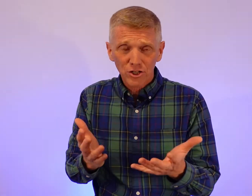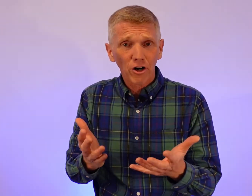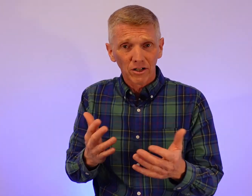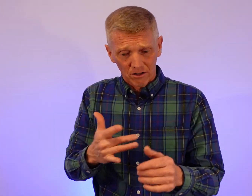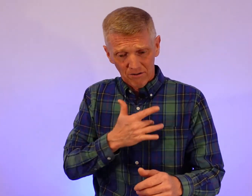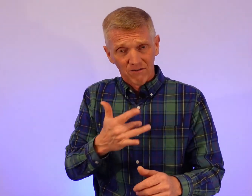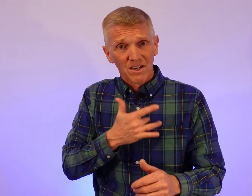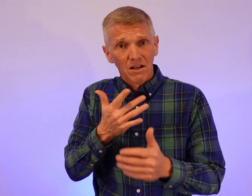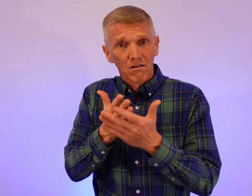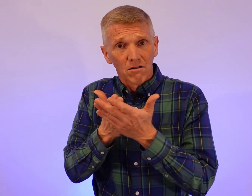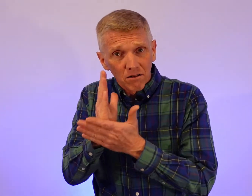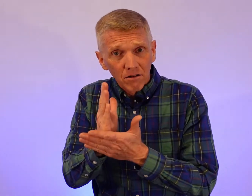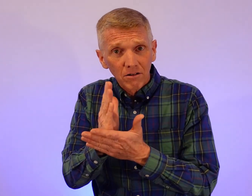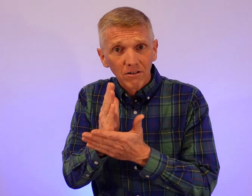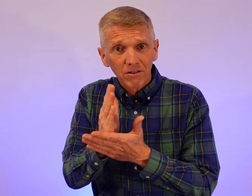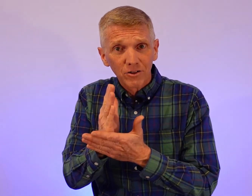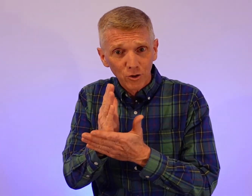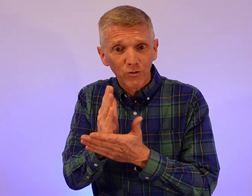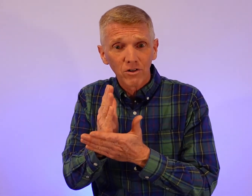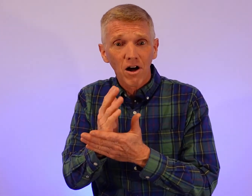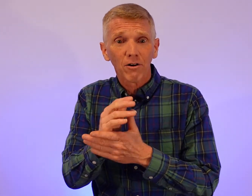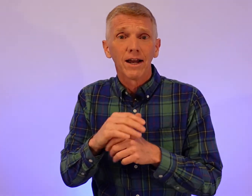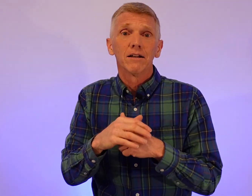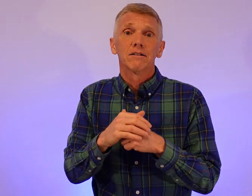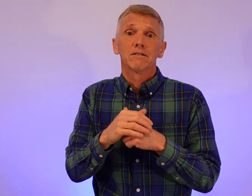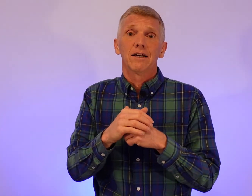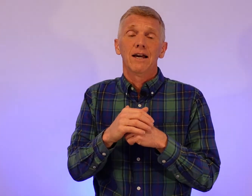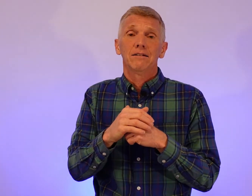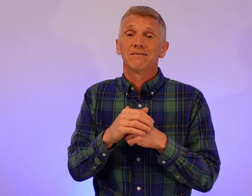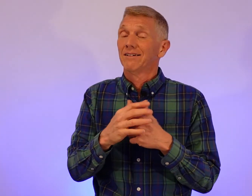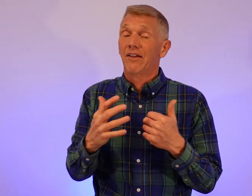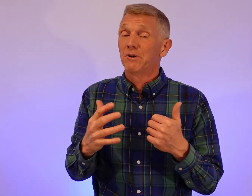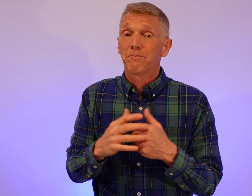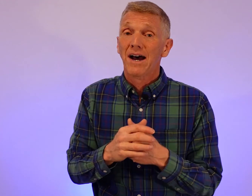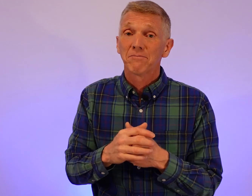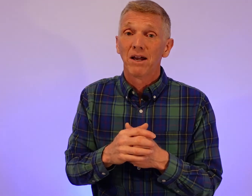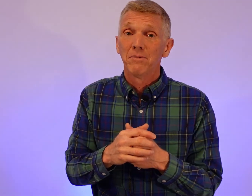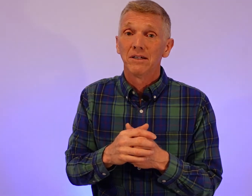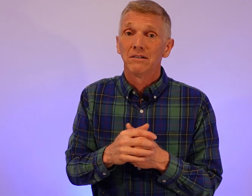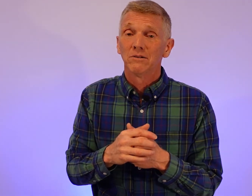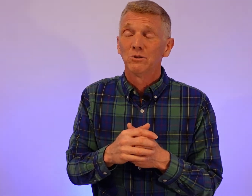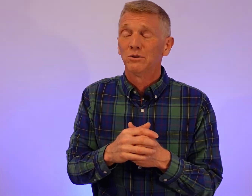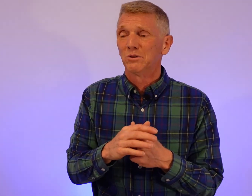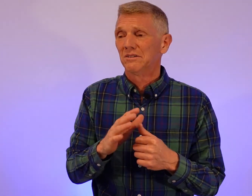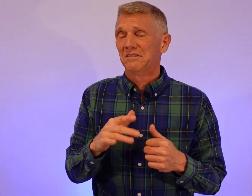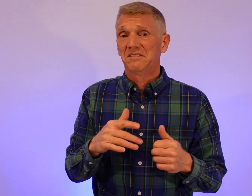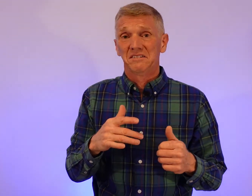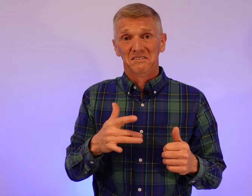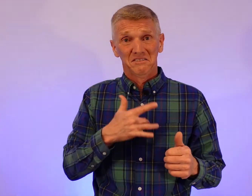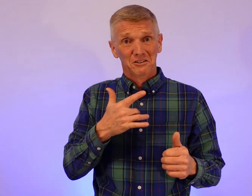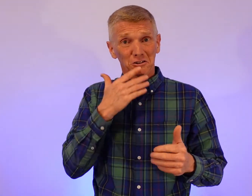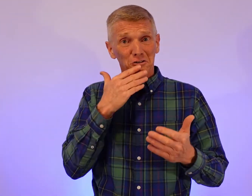concerned. Do you feel all right? Okay? And the response might be, ooh.